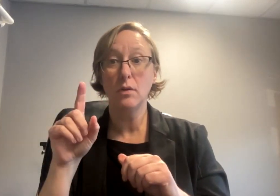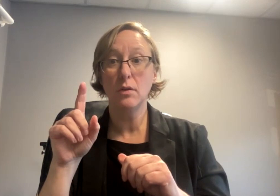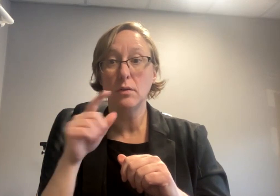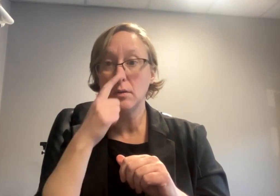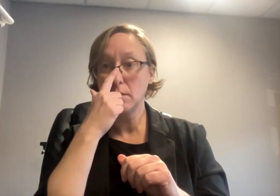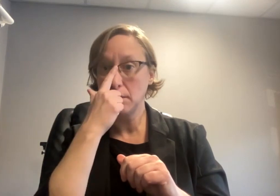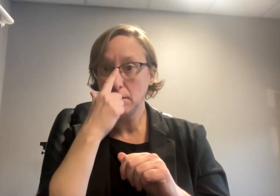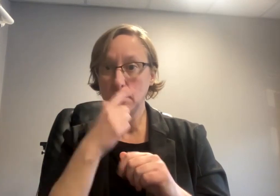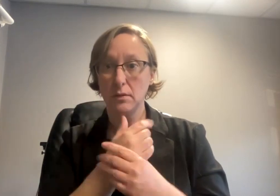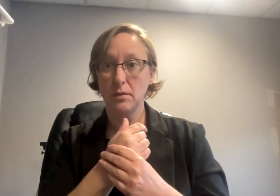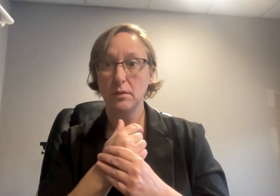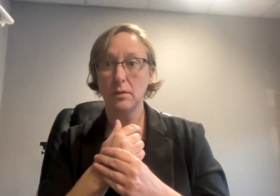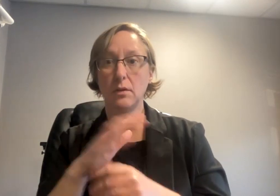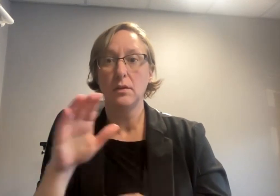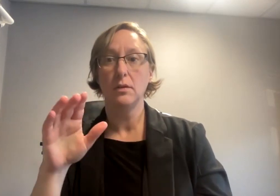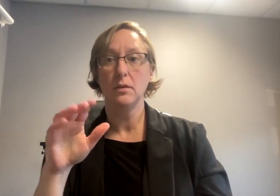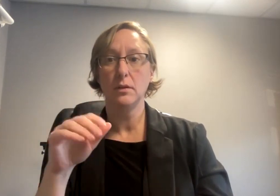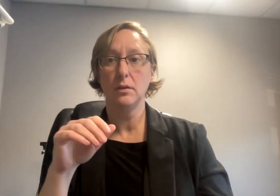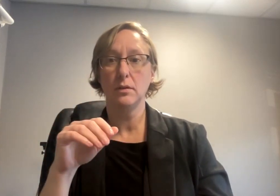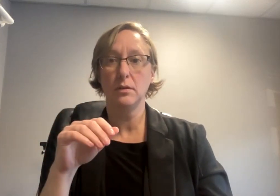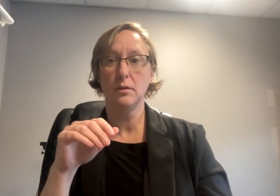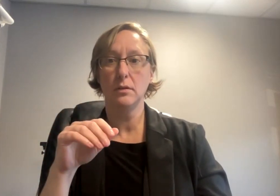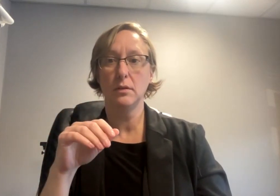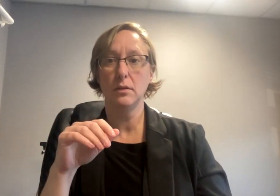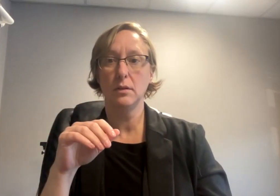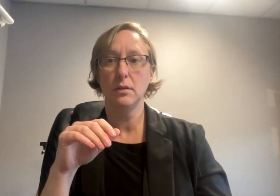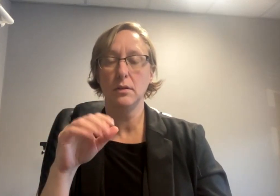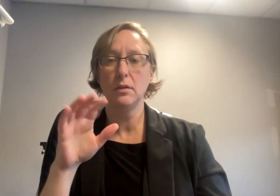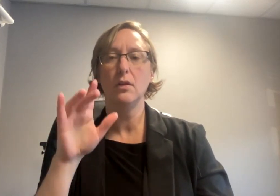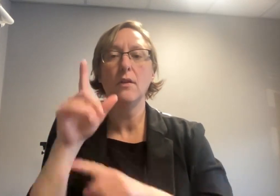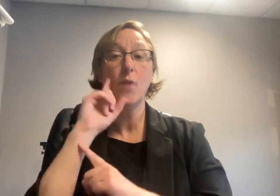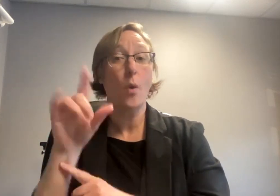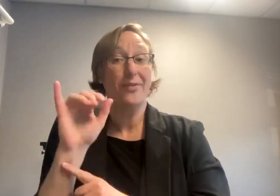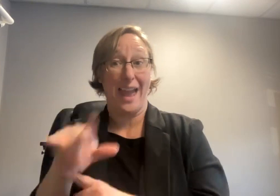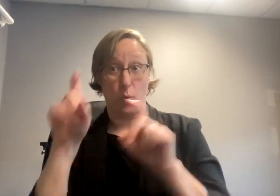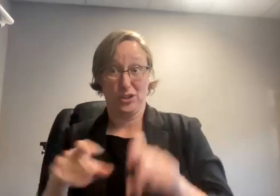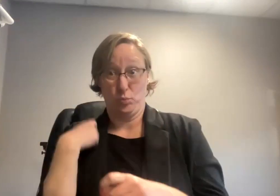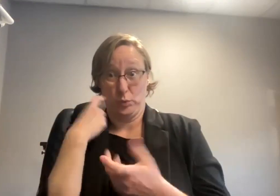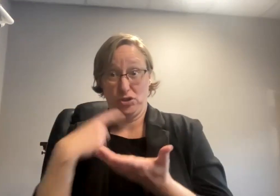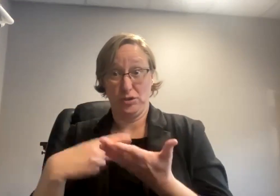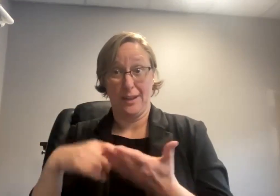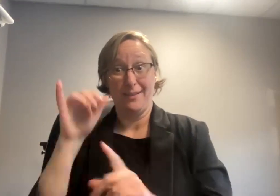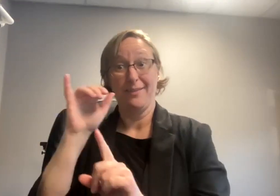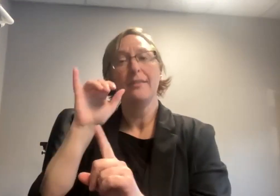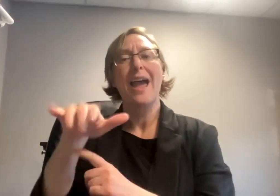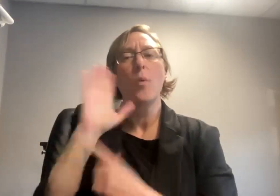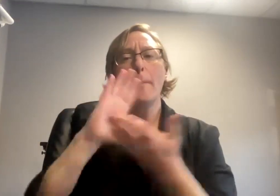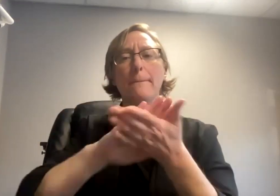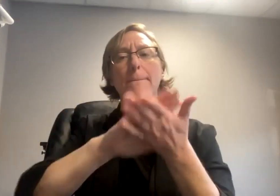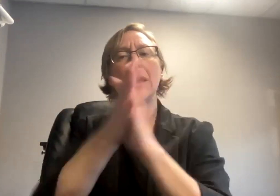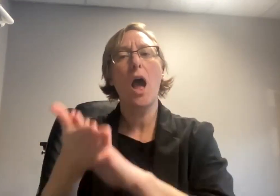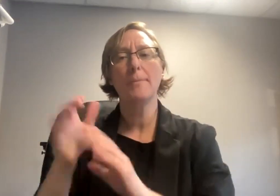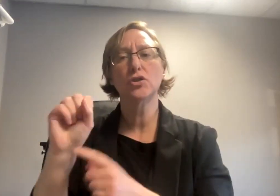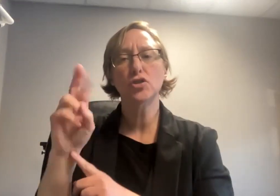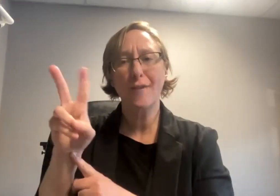7 questions? Or do you prefer individuals going through it each? For